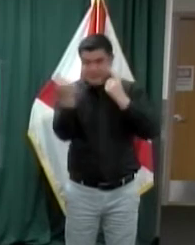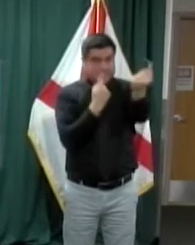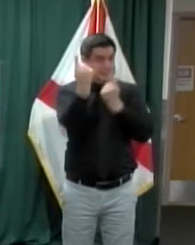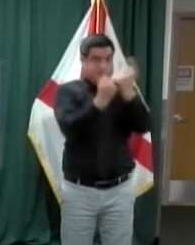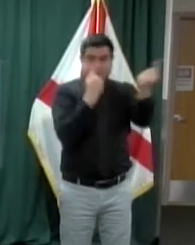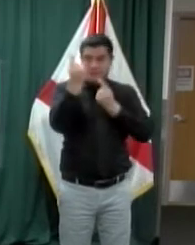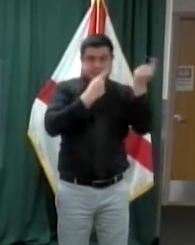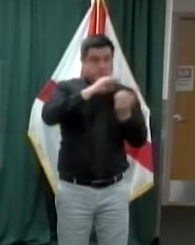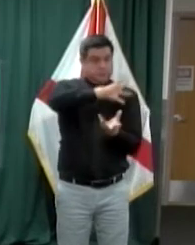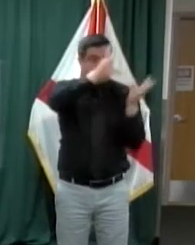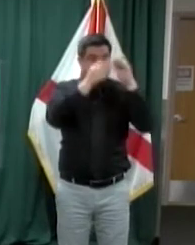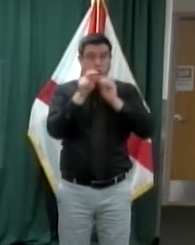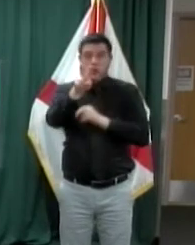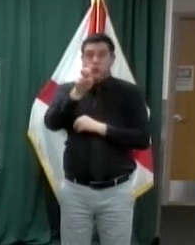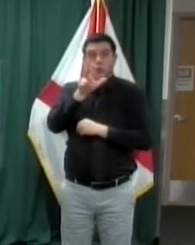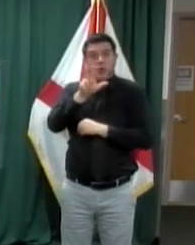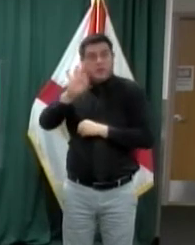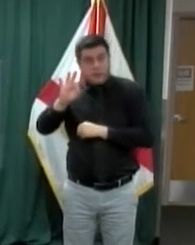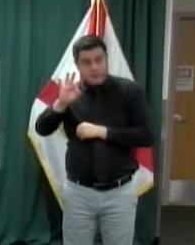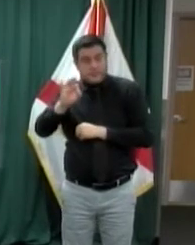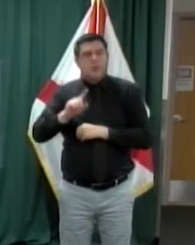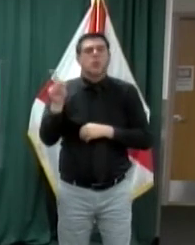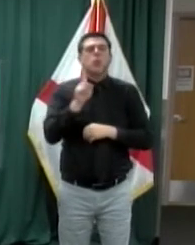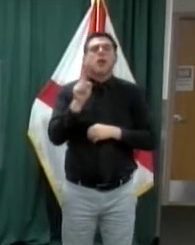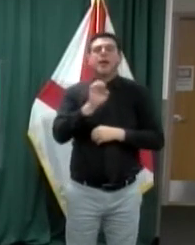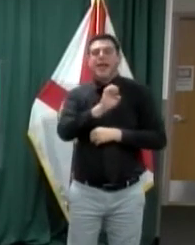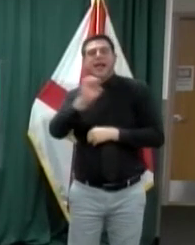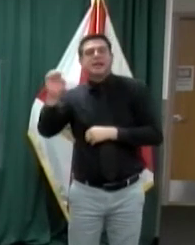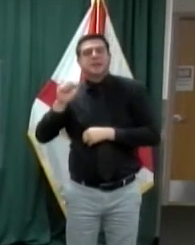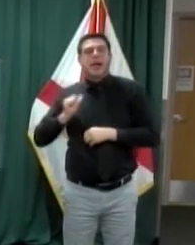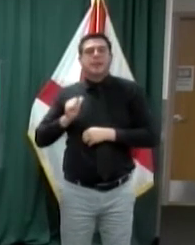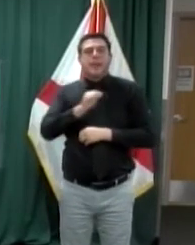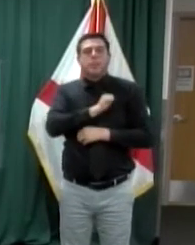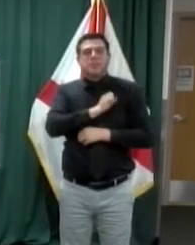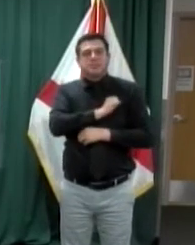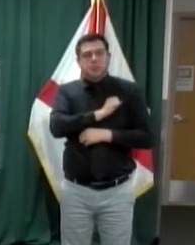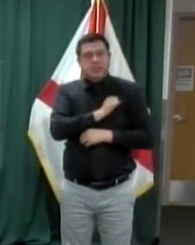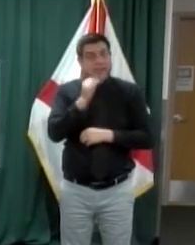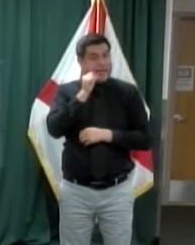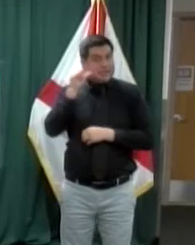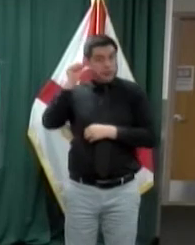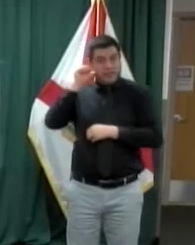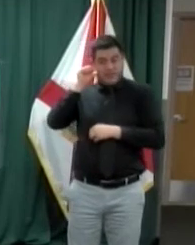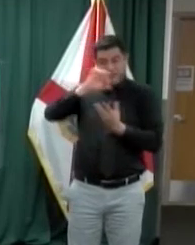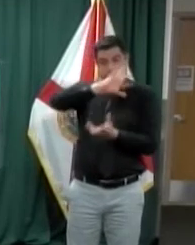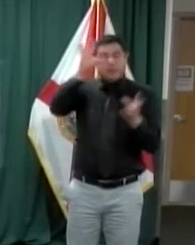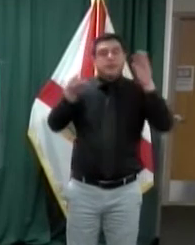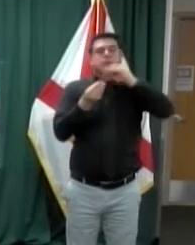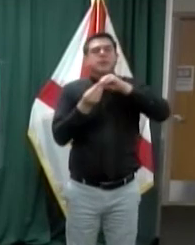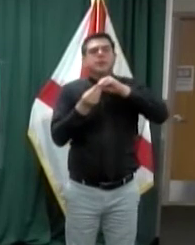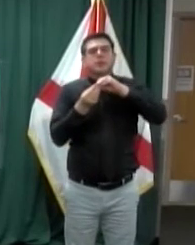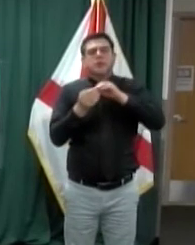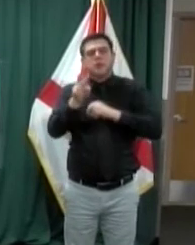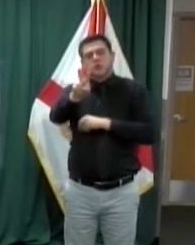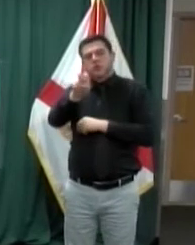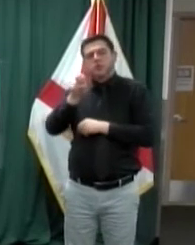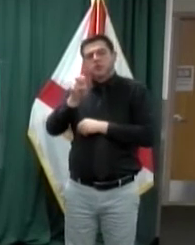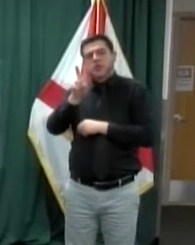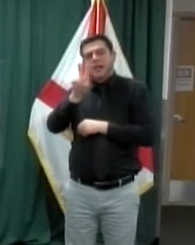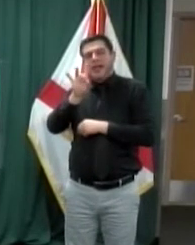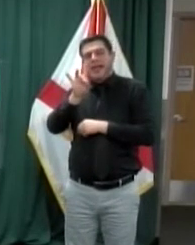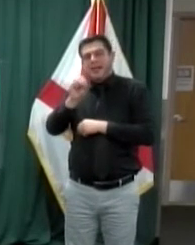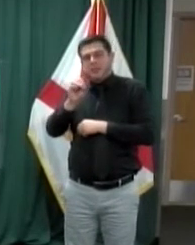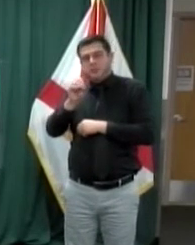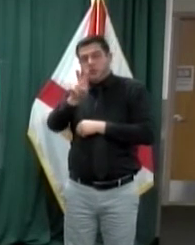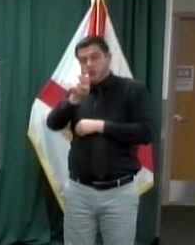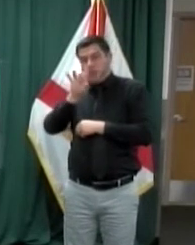was in East Altamont. Yesterday, we did 280 tests in Midway, so